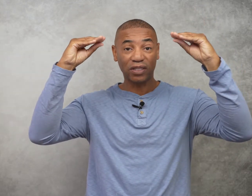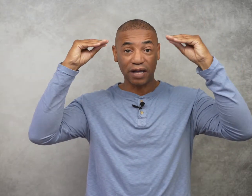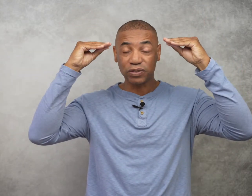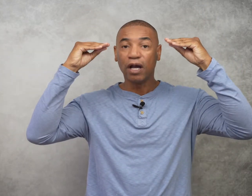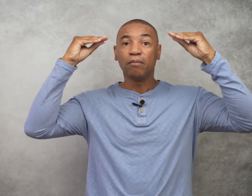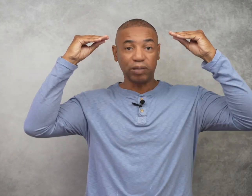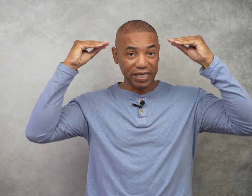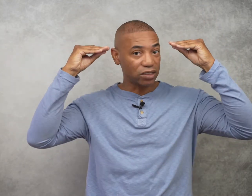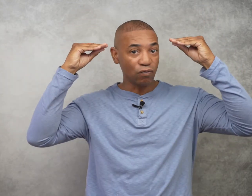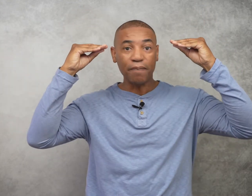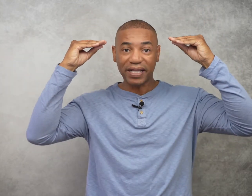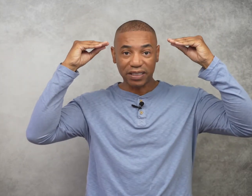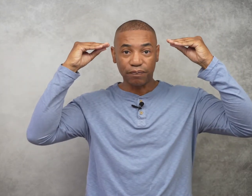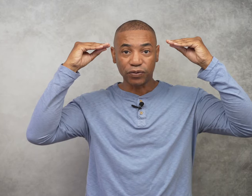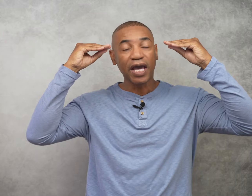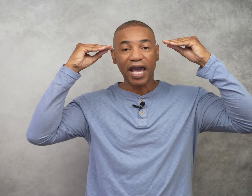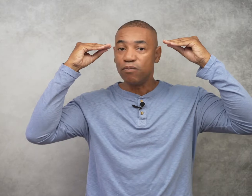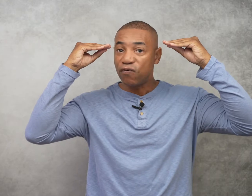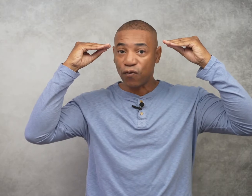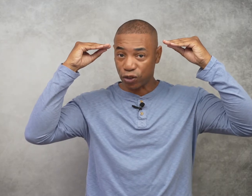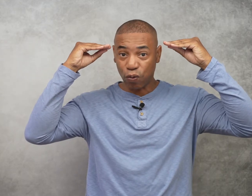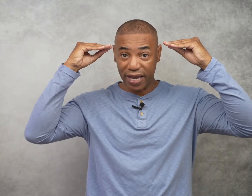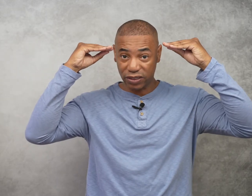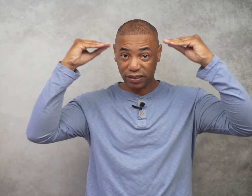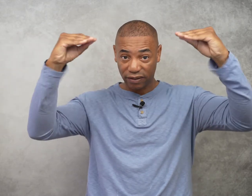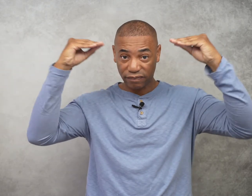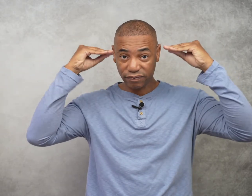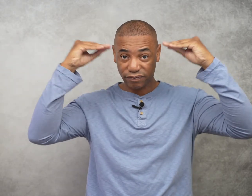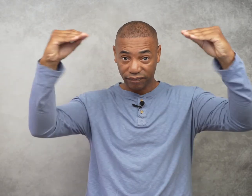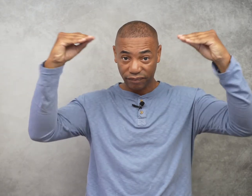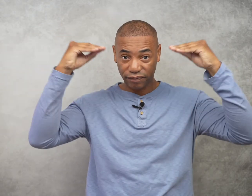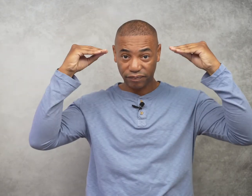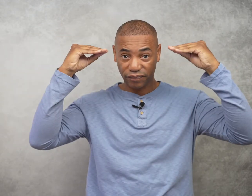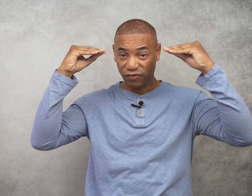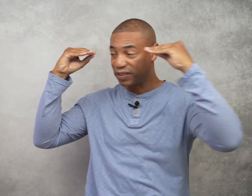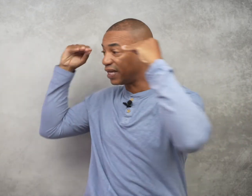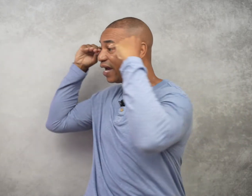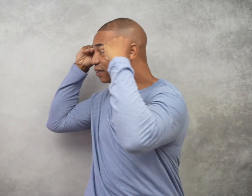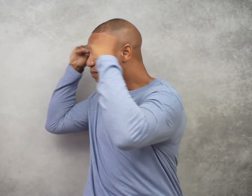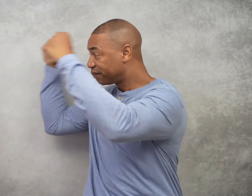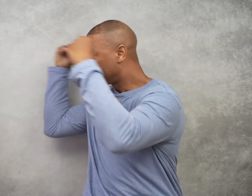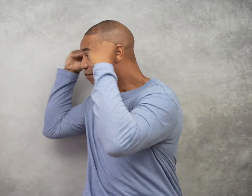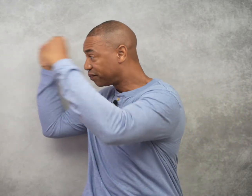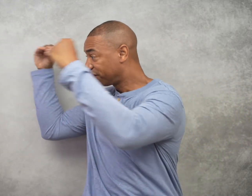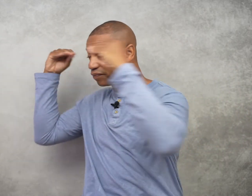thumbs, place them right by the temples, and move forward twice. From the side.